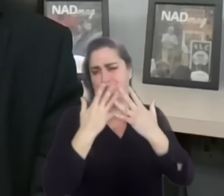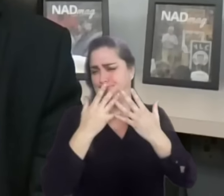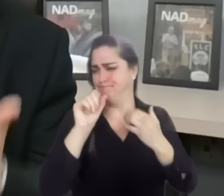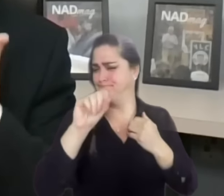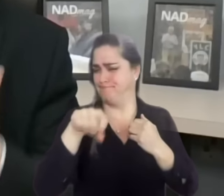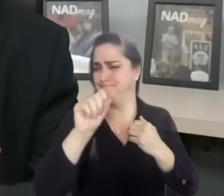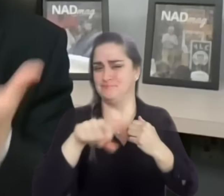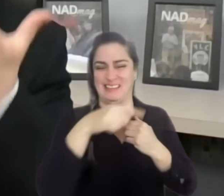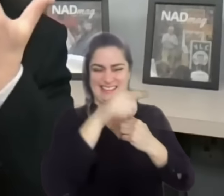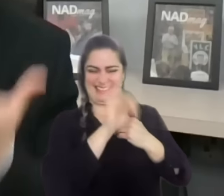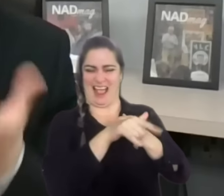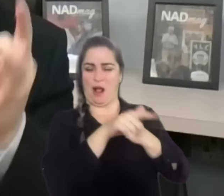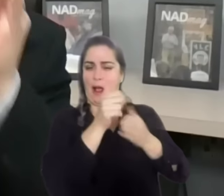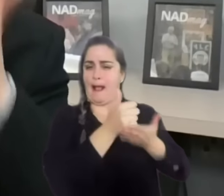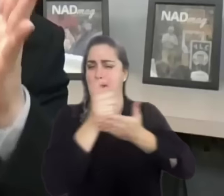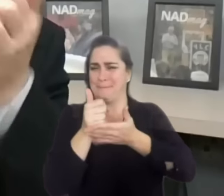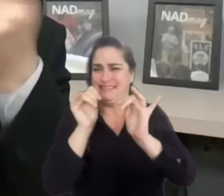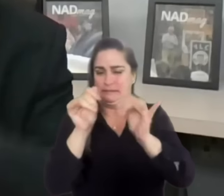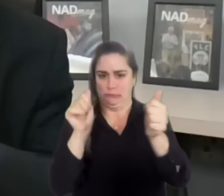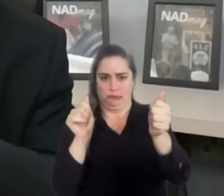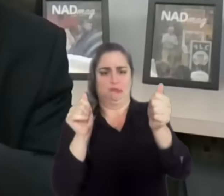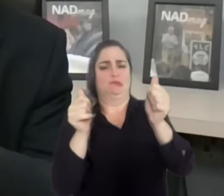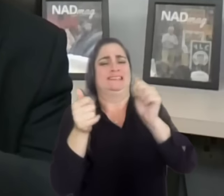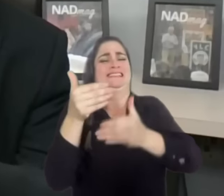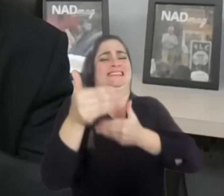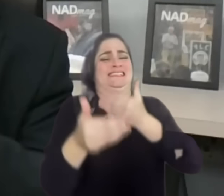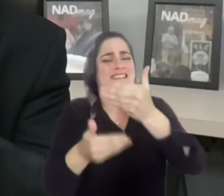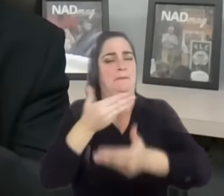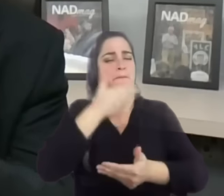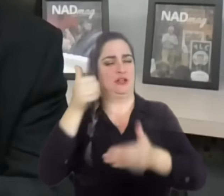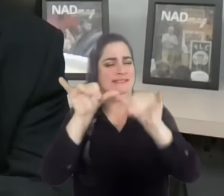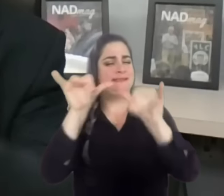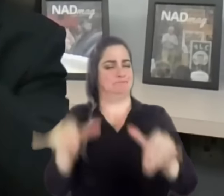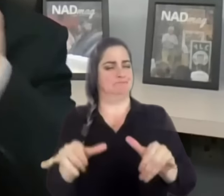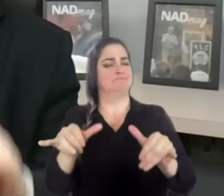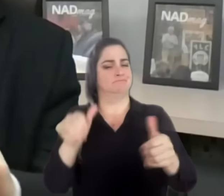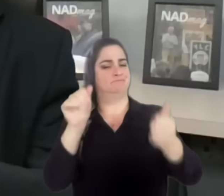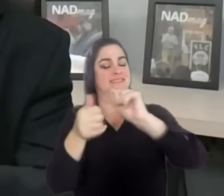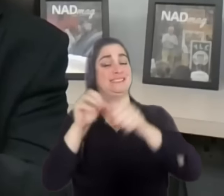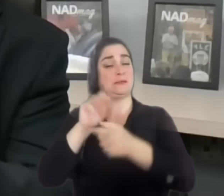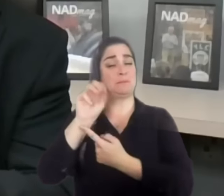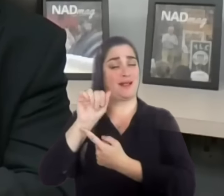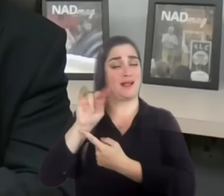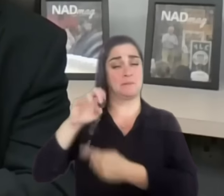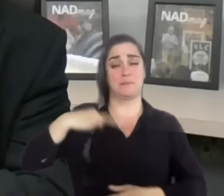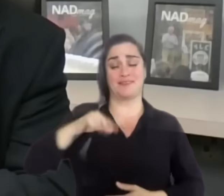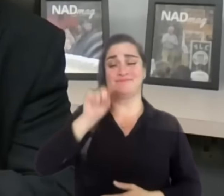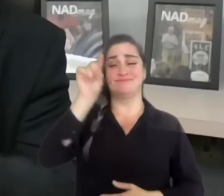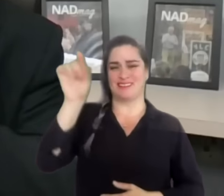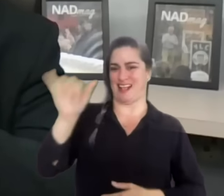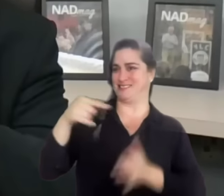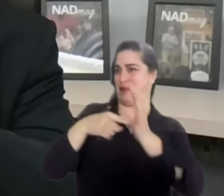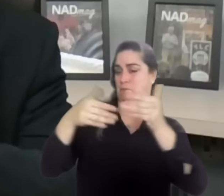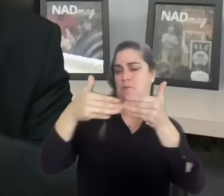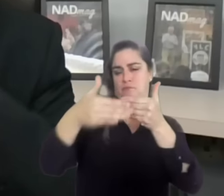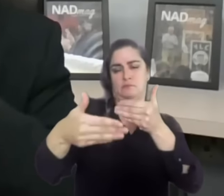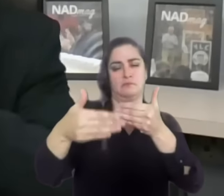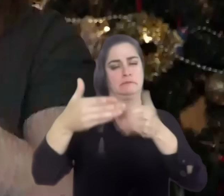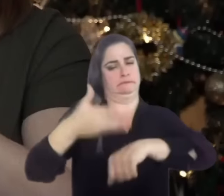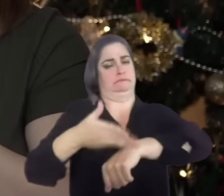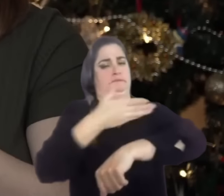I remain ever hopeful that, even though it's a terrible tragedy what happened in Maine, that it will lead to better system-wide